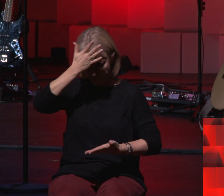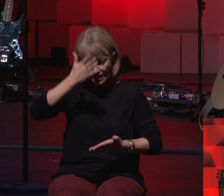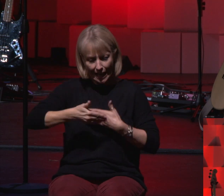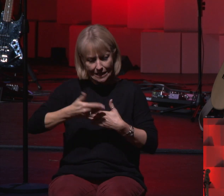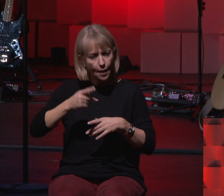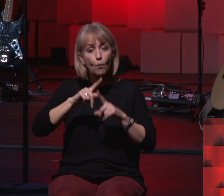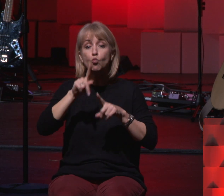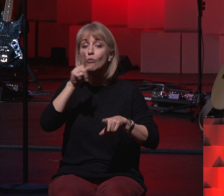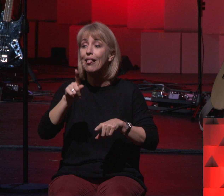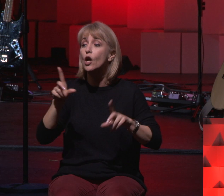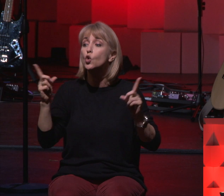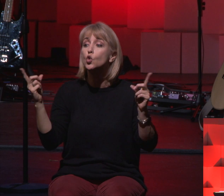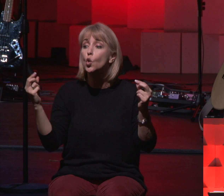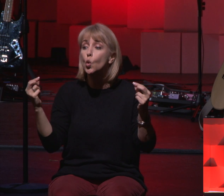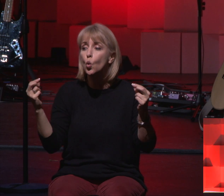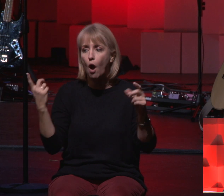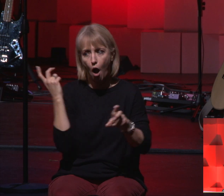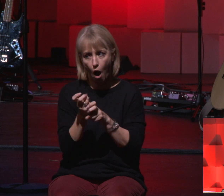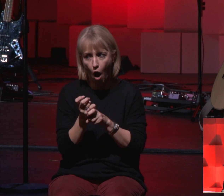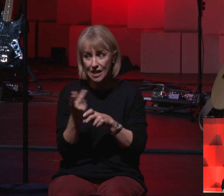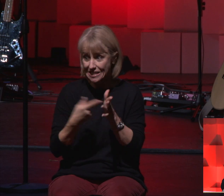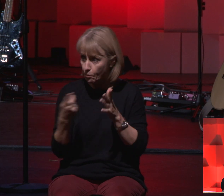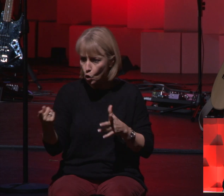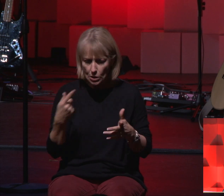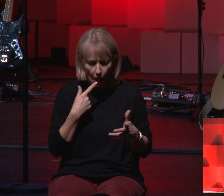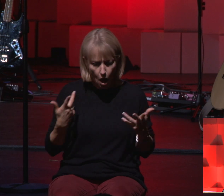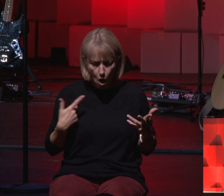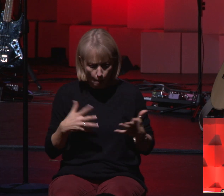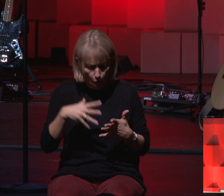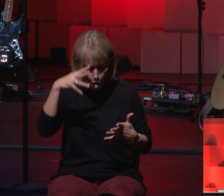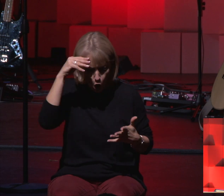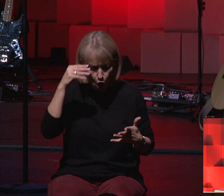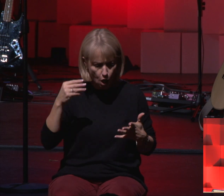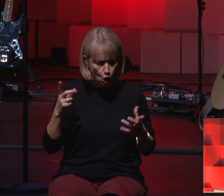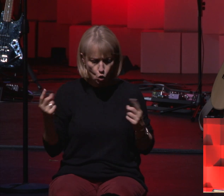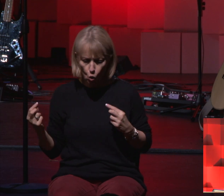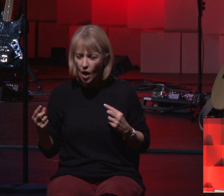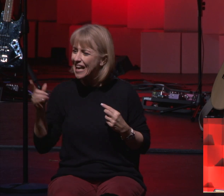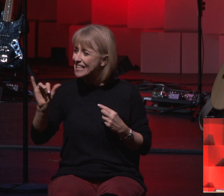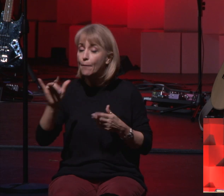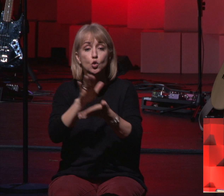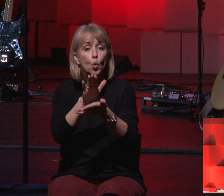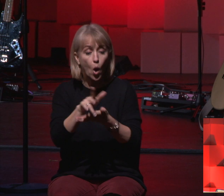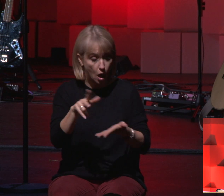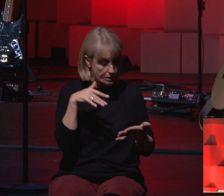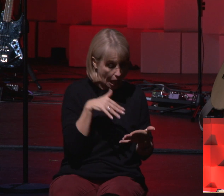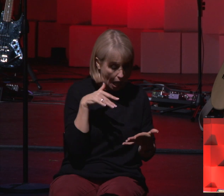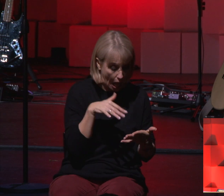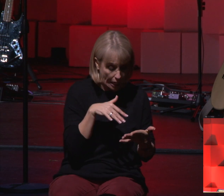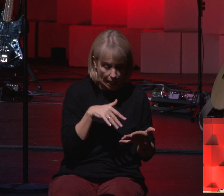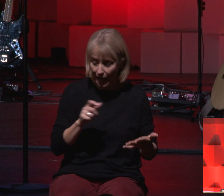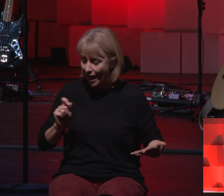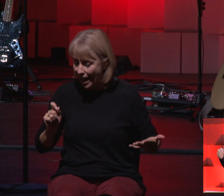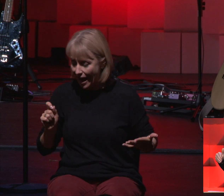it's easy. Sometimes you just get out there and you go, whoa, what am I doing? Sometimes you learn that with some project you're doing at school. It's easy to do it,